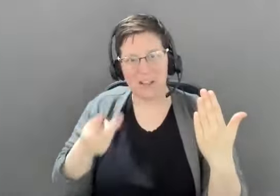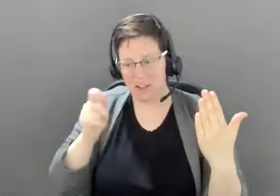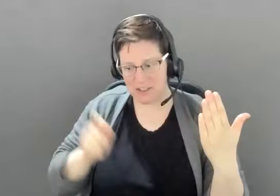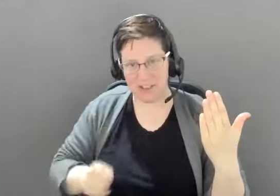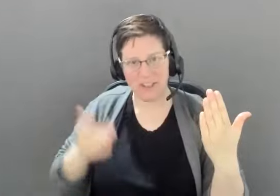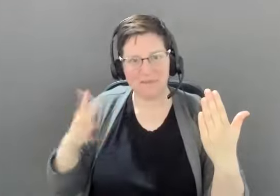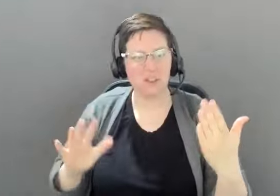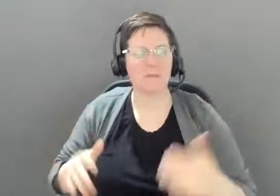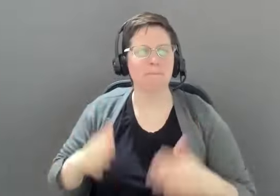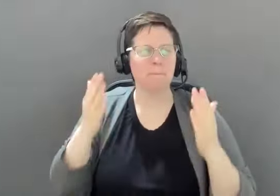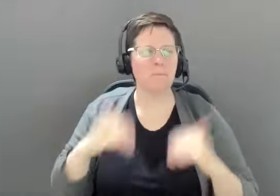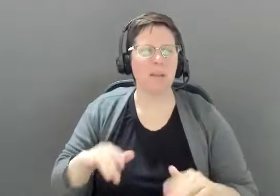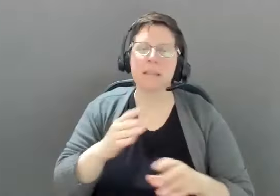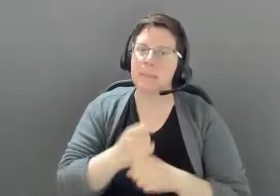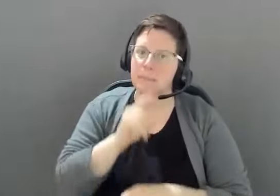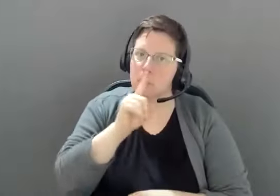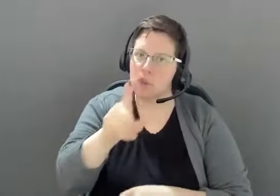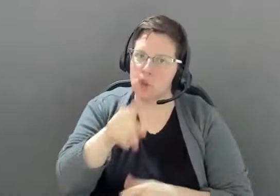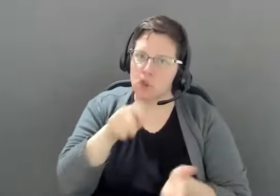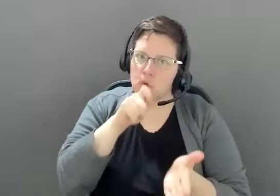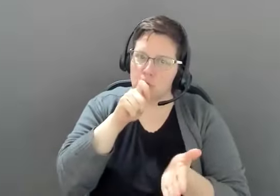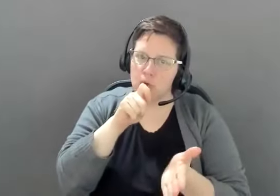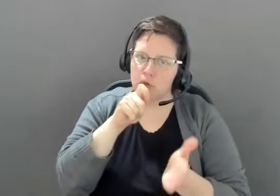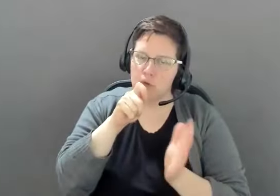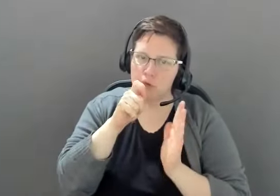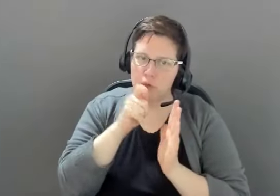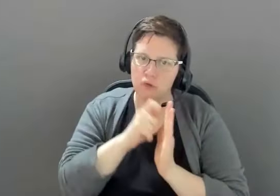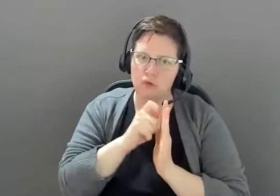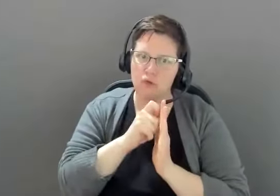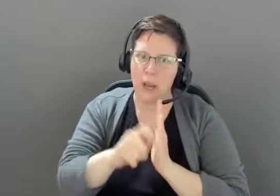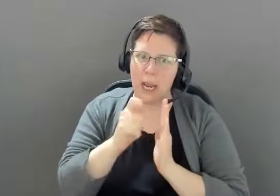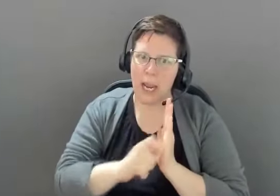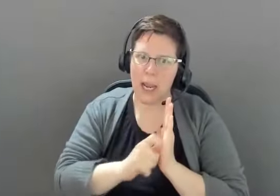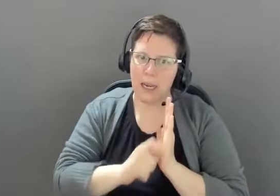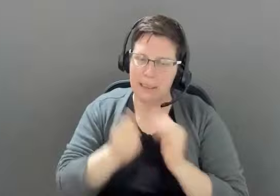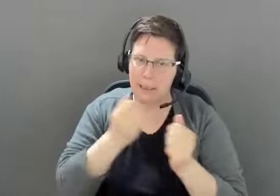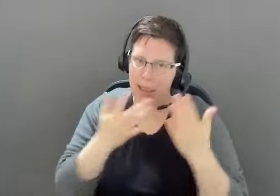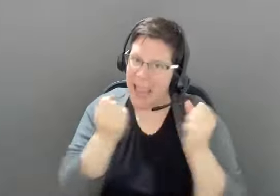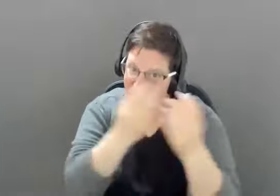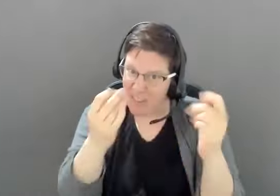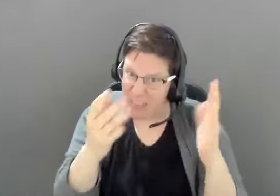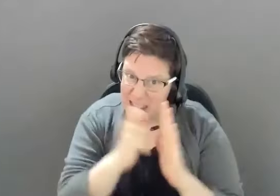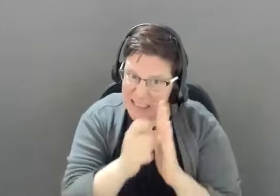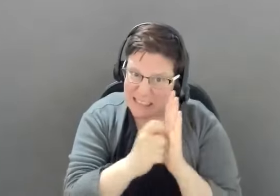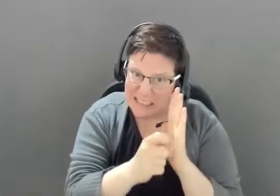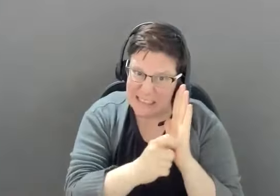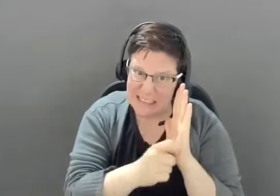Next is to track everything. We accounted for every single email, every single phone call, every single message that was left on an